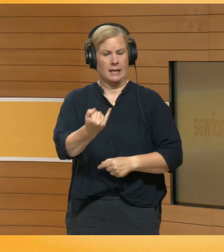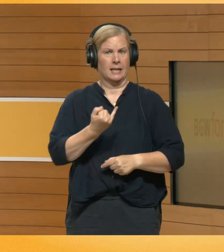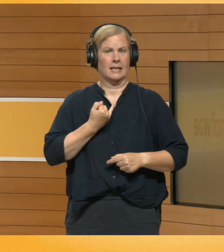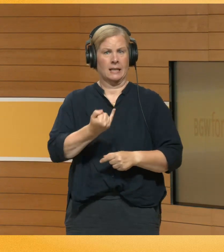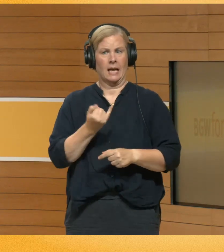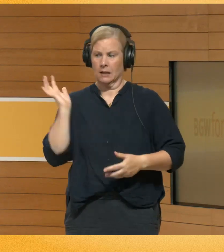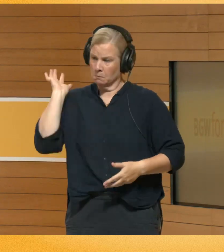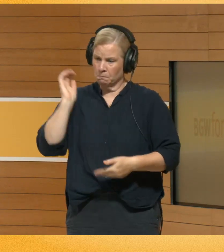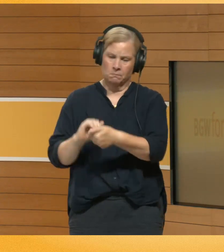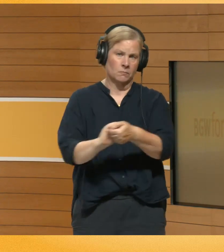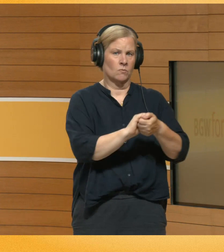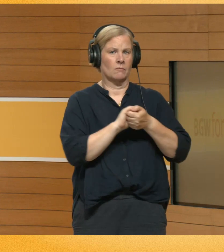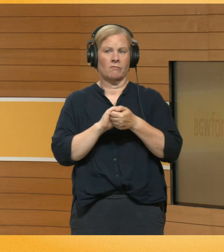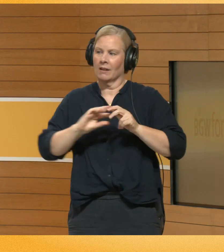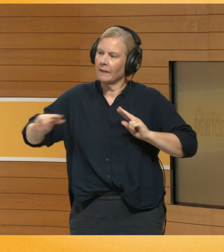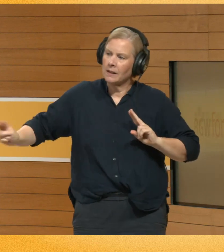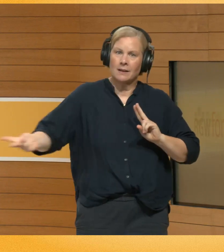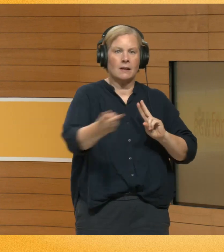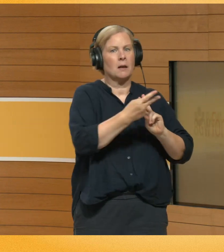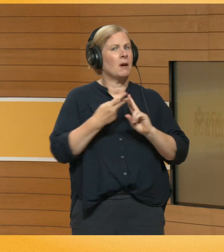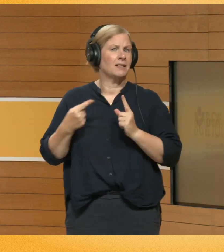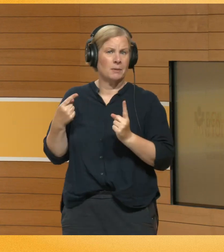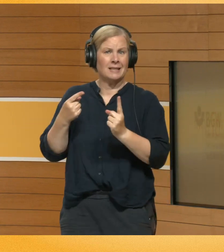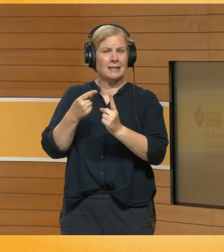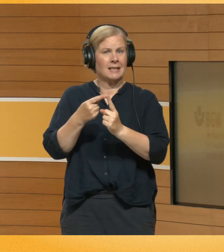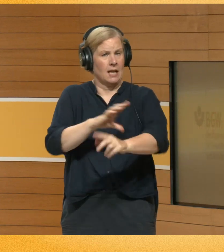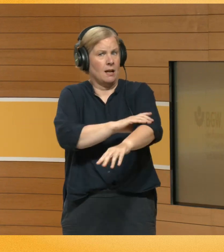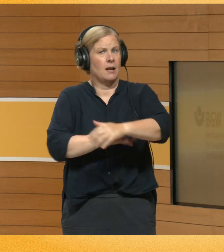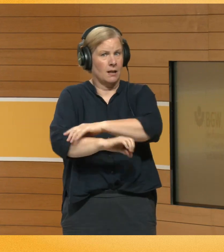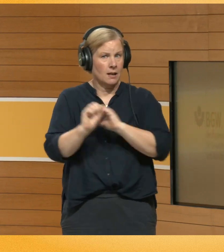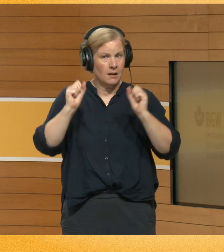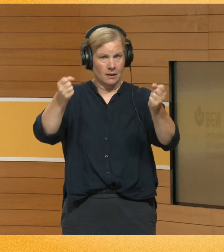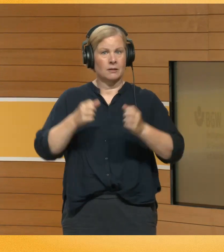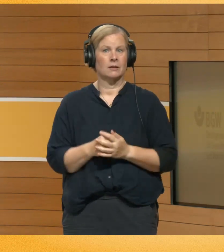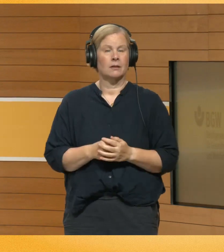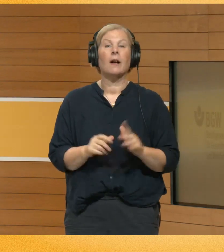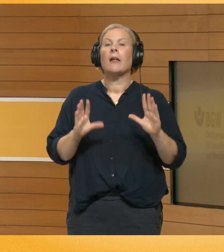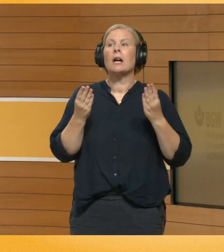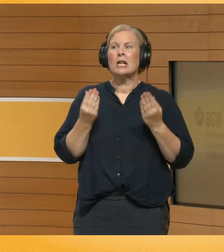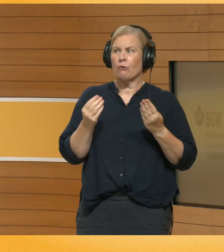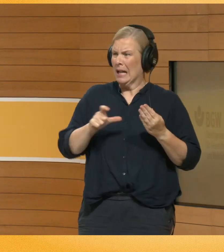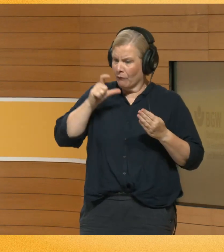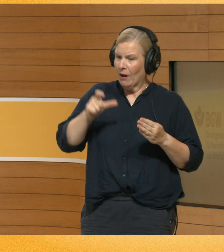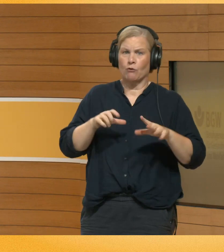of responsibility, that they need to do something to serve the country, drive also their